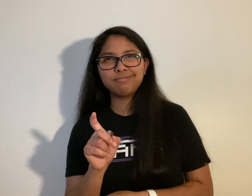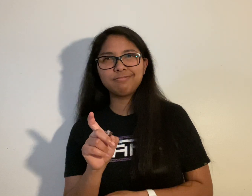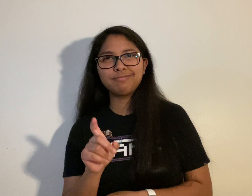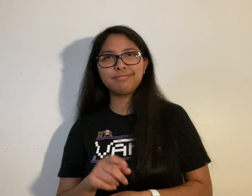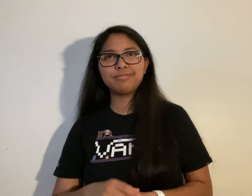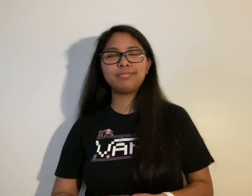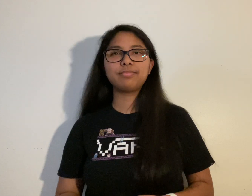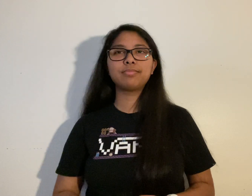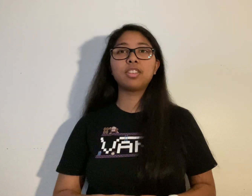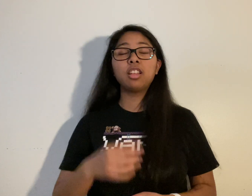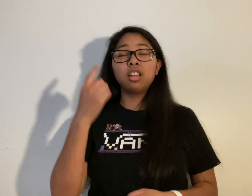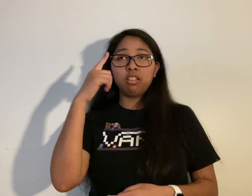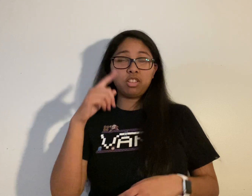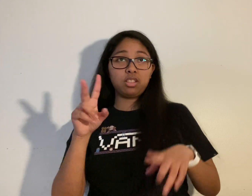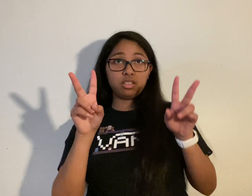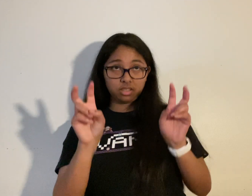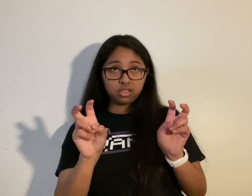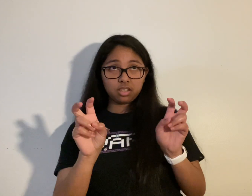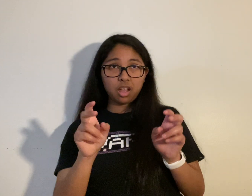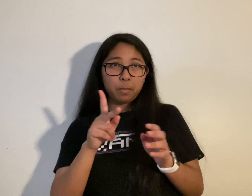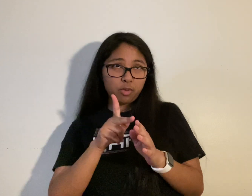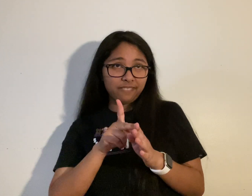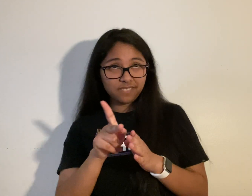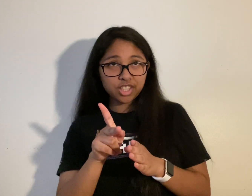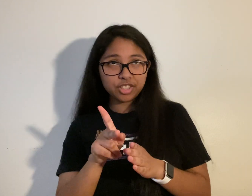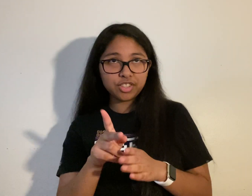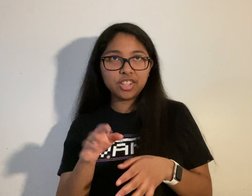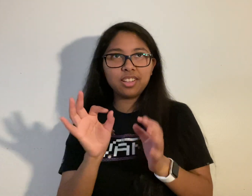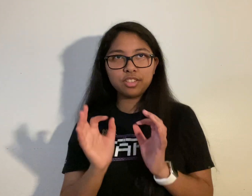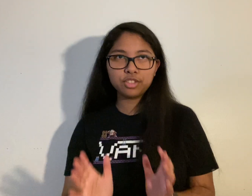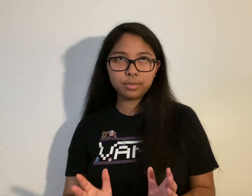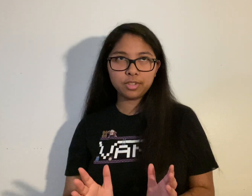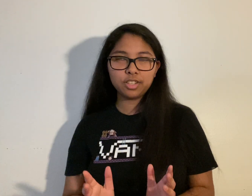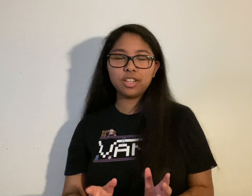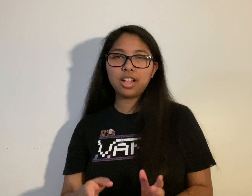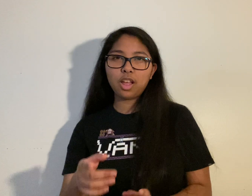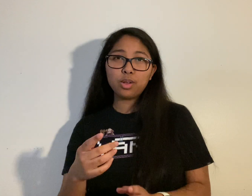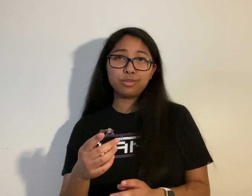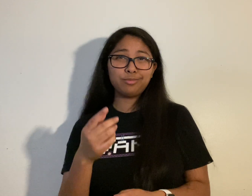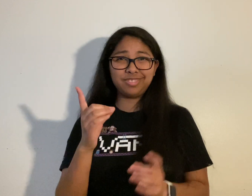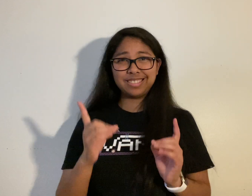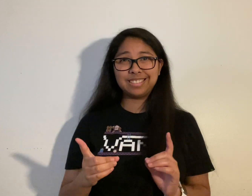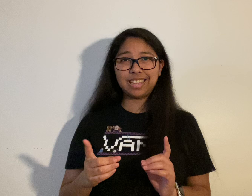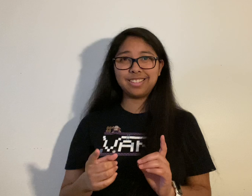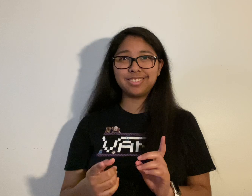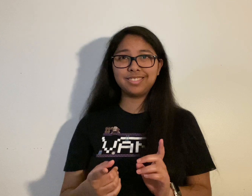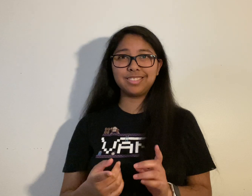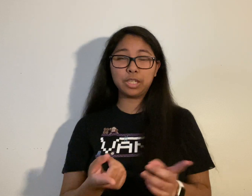For the quote-unquote professional interpreter who decided to show up at my son's doctor